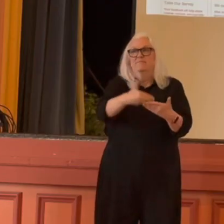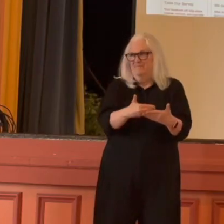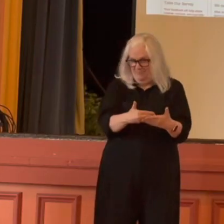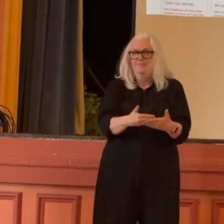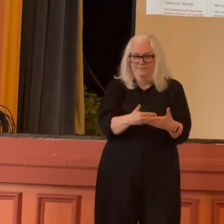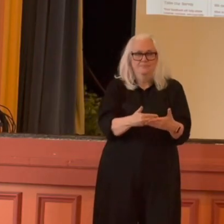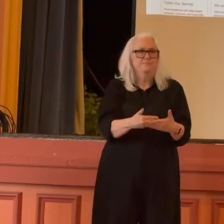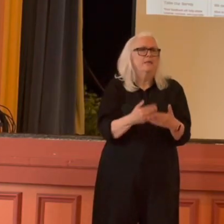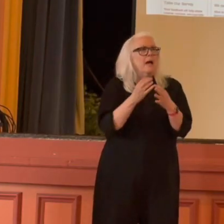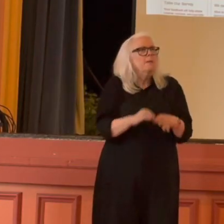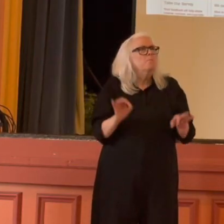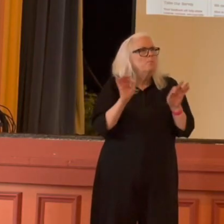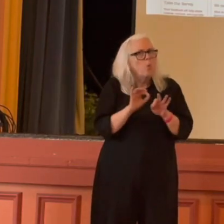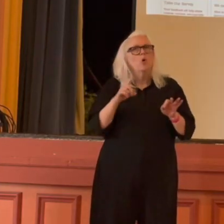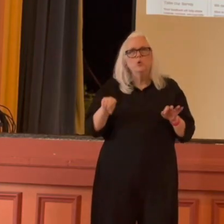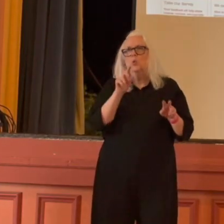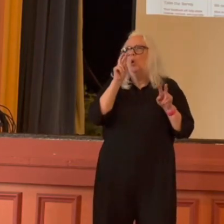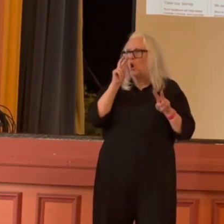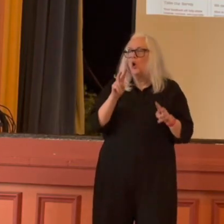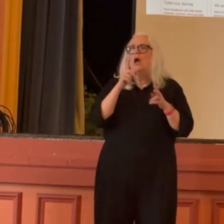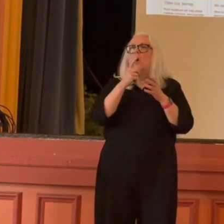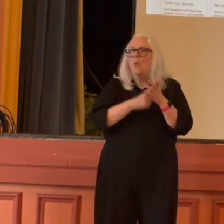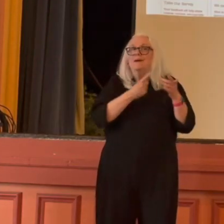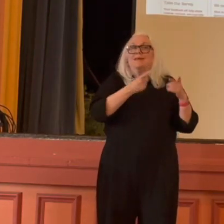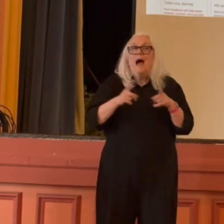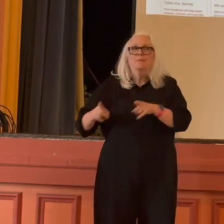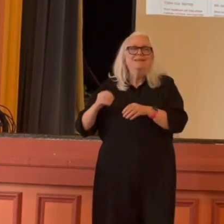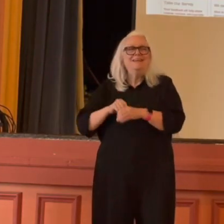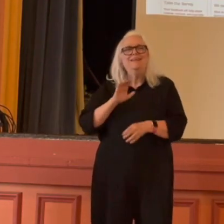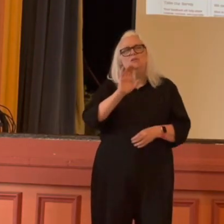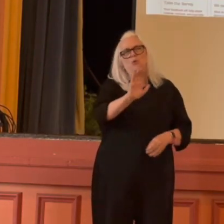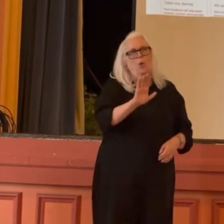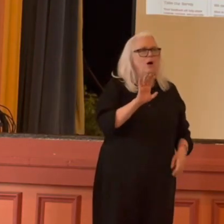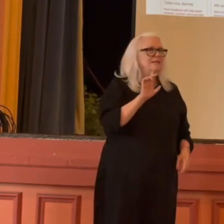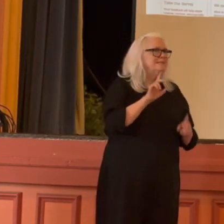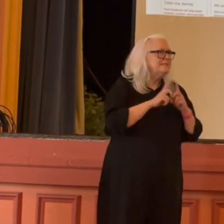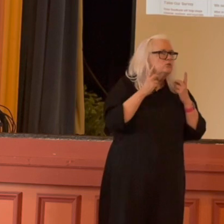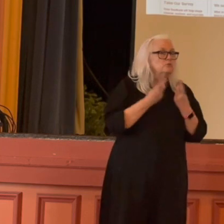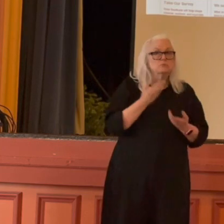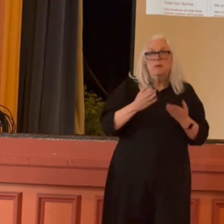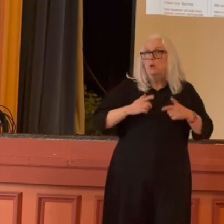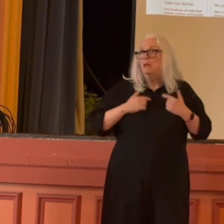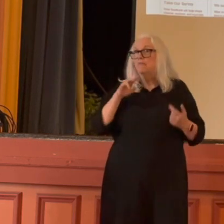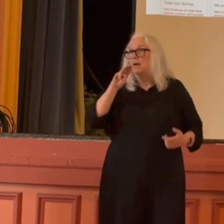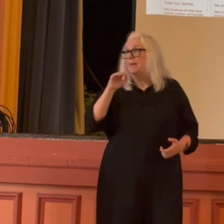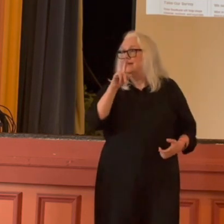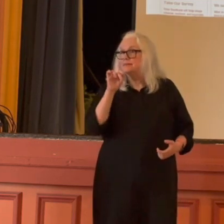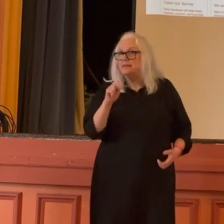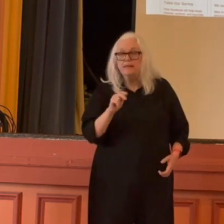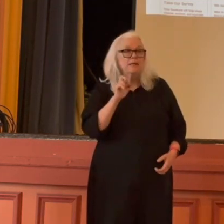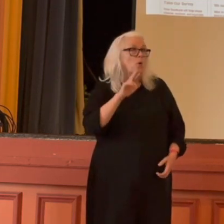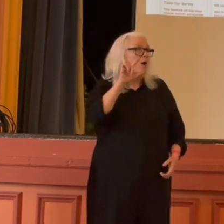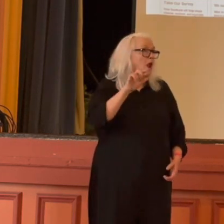your district. You may not live in the Fillmore district. You may live in the Maston district or the Lovejoy district or North.